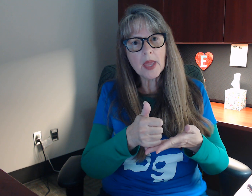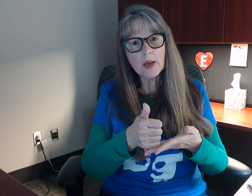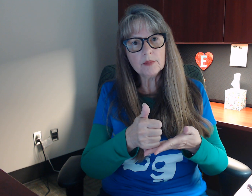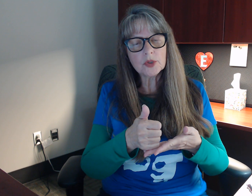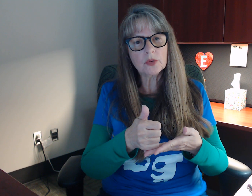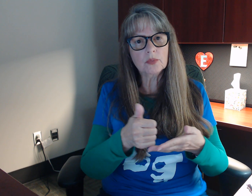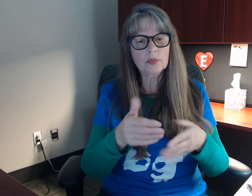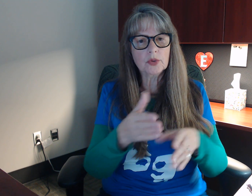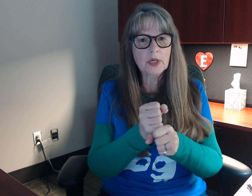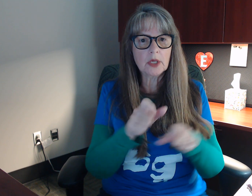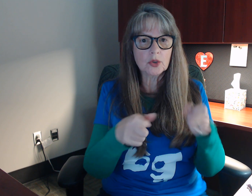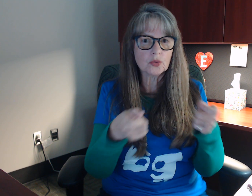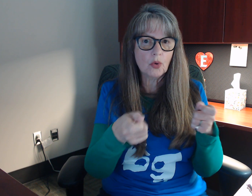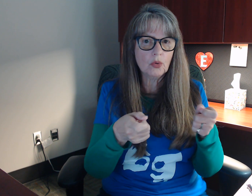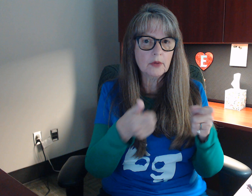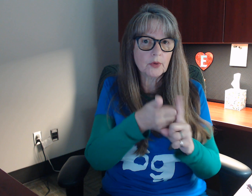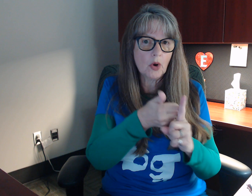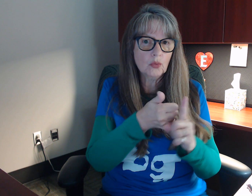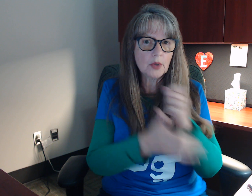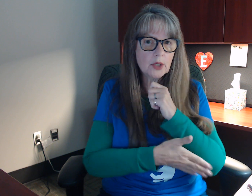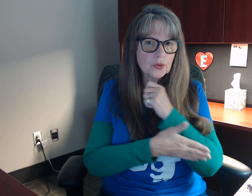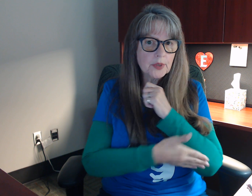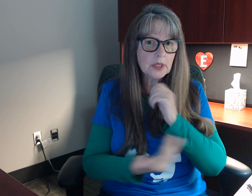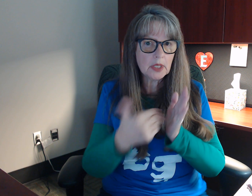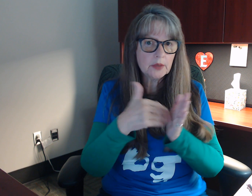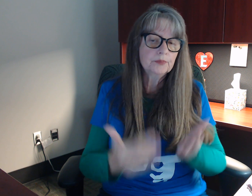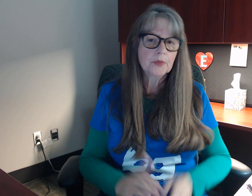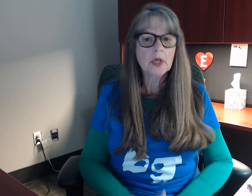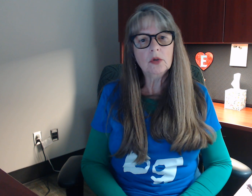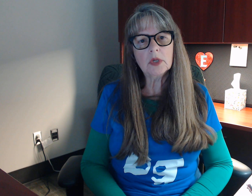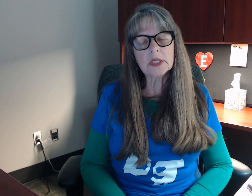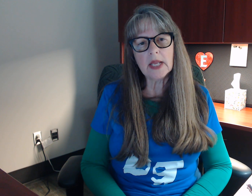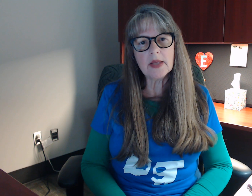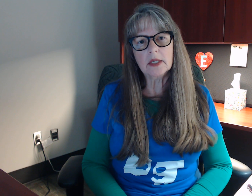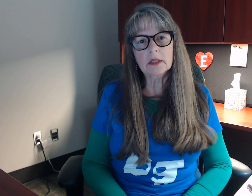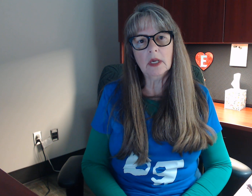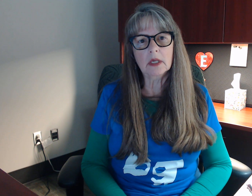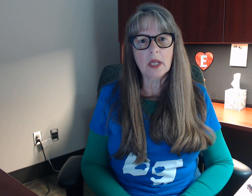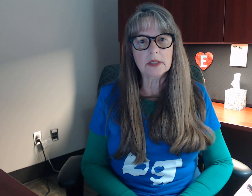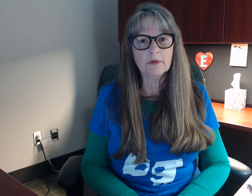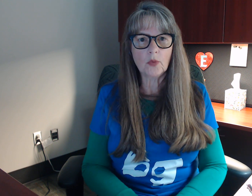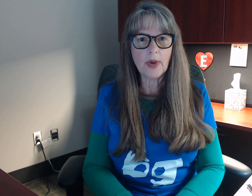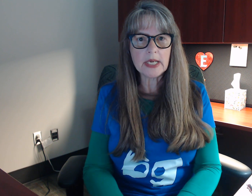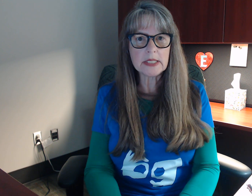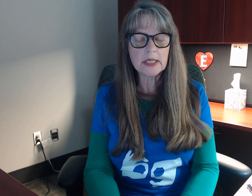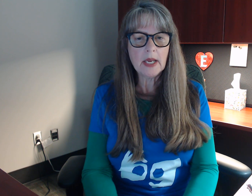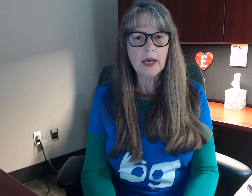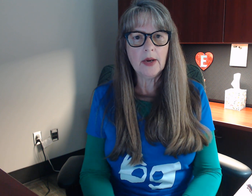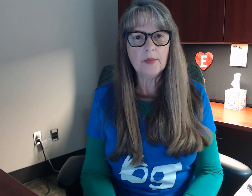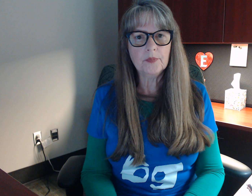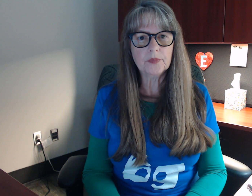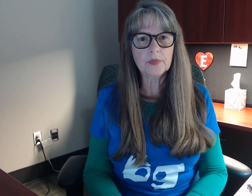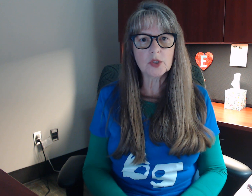them to get control of their own country again. You could say that in a lot of different ways. That's why I really